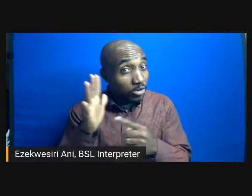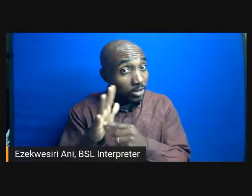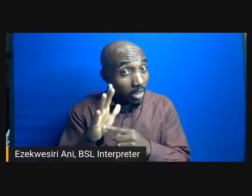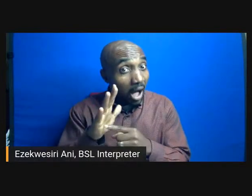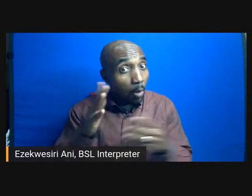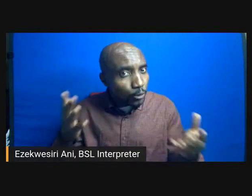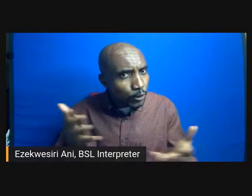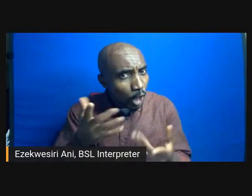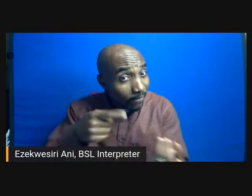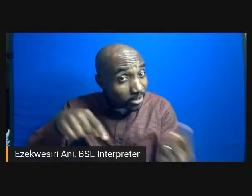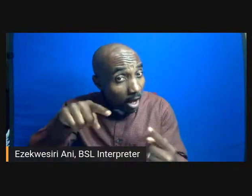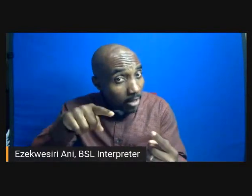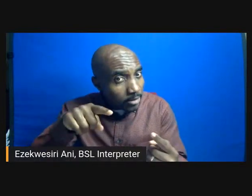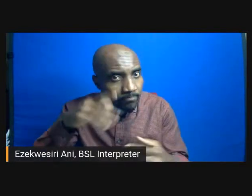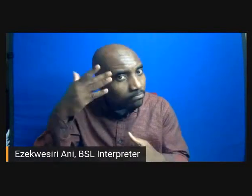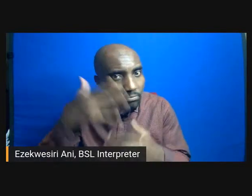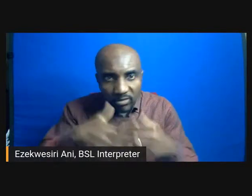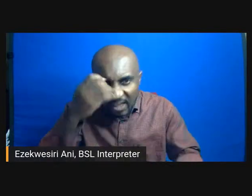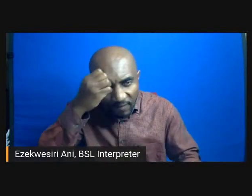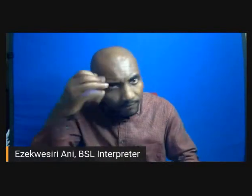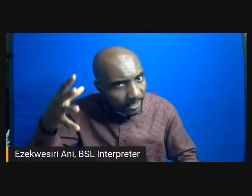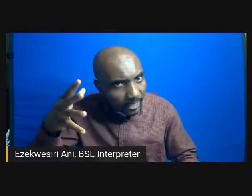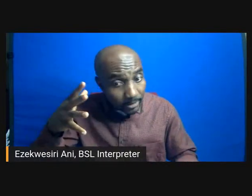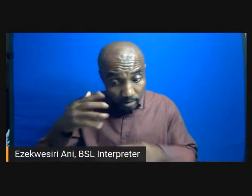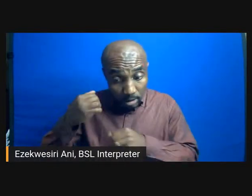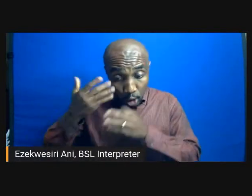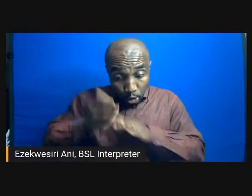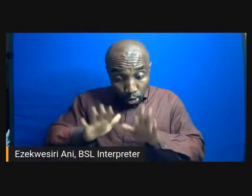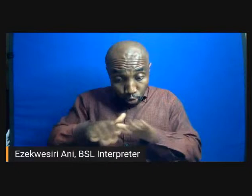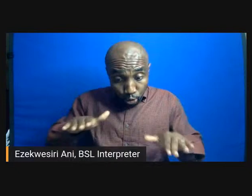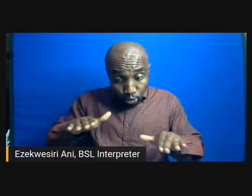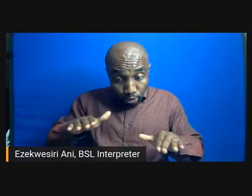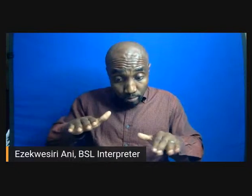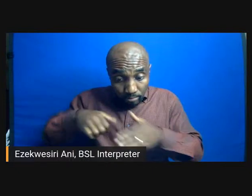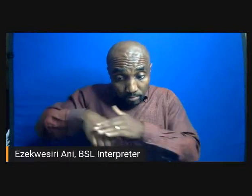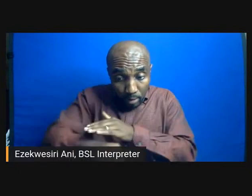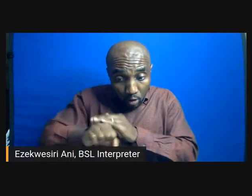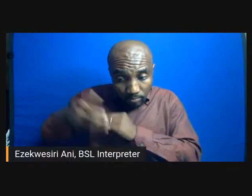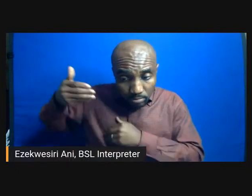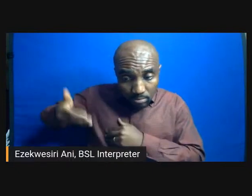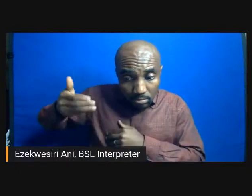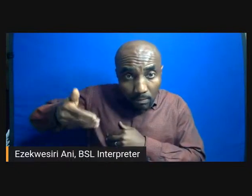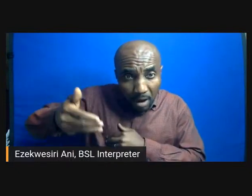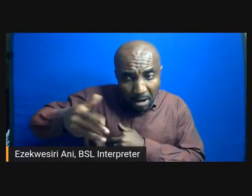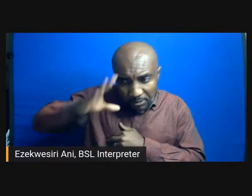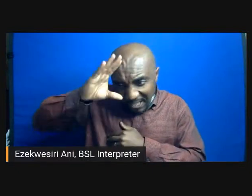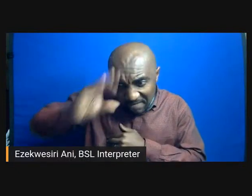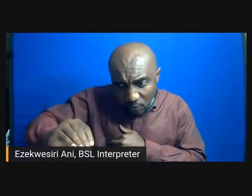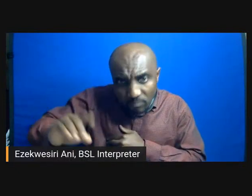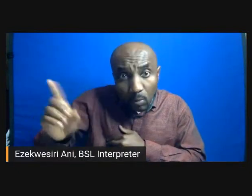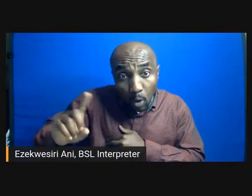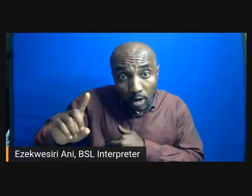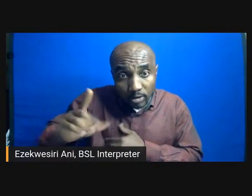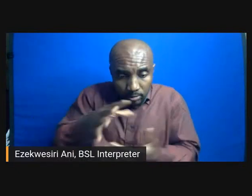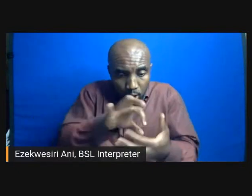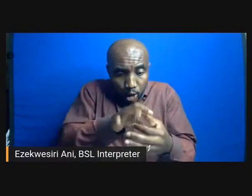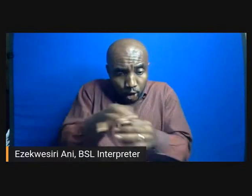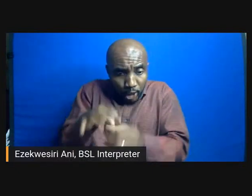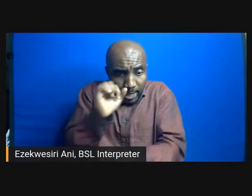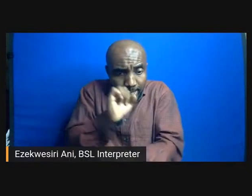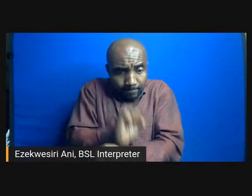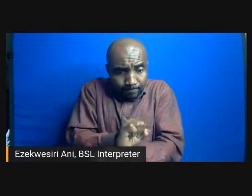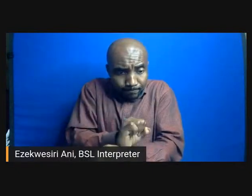us that we must never forget to pass on to our children is that even when in chains,